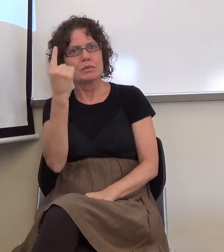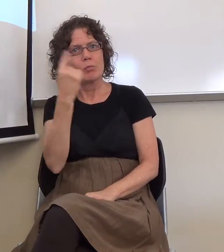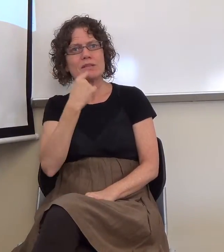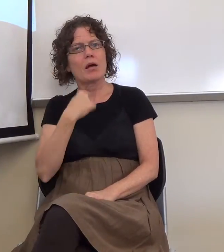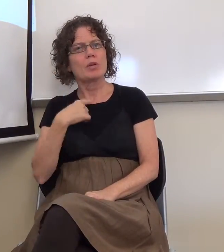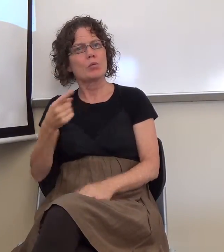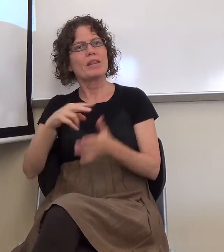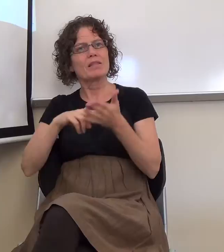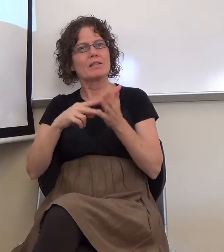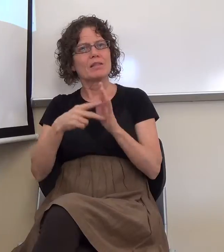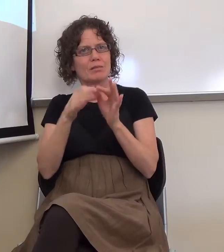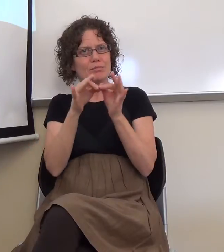sentence says?